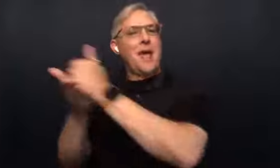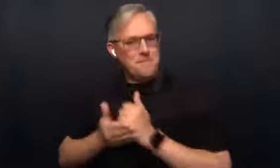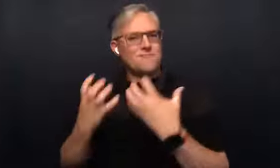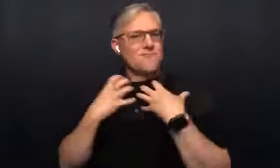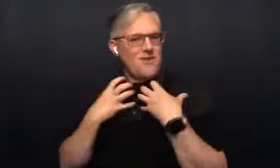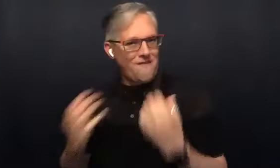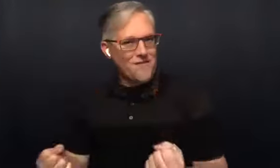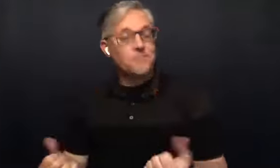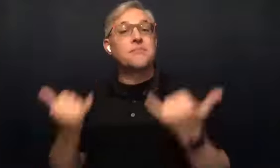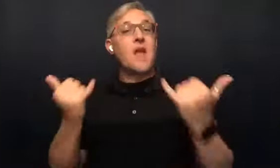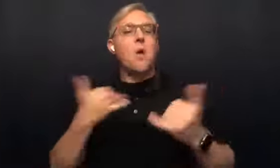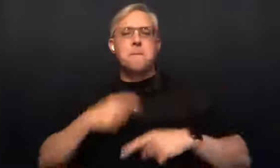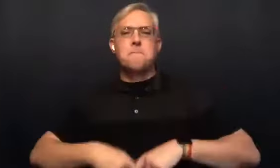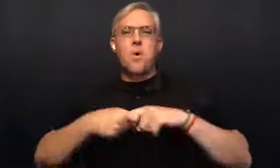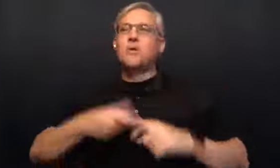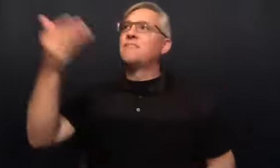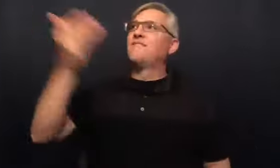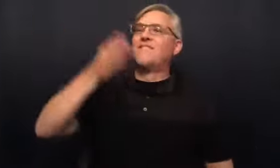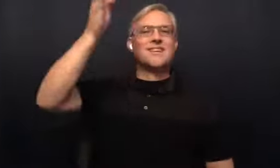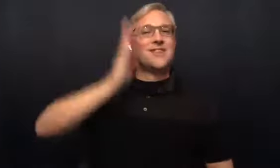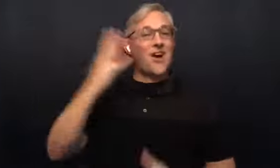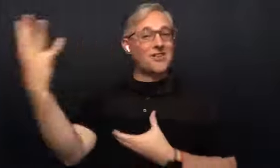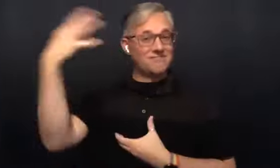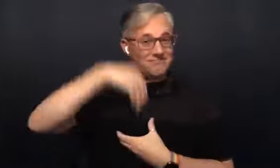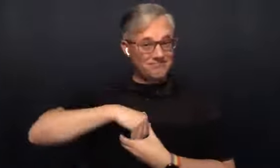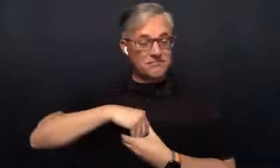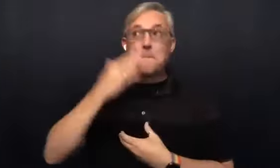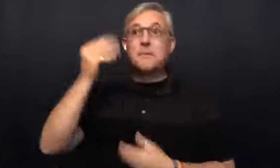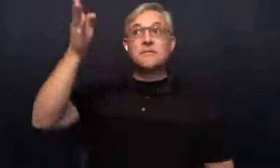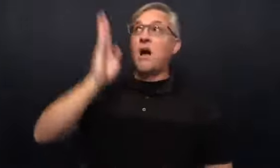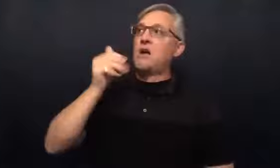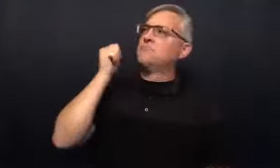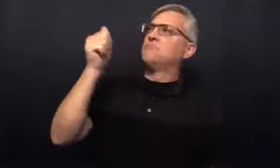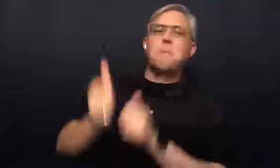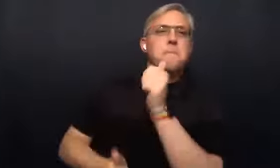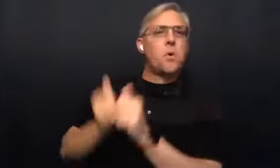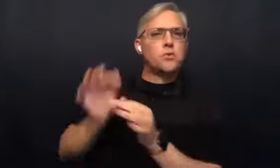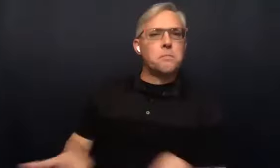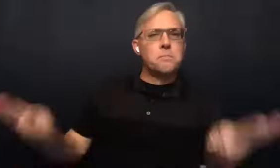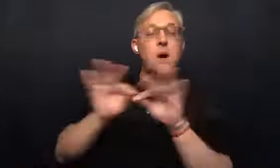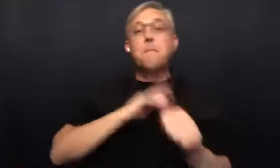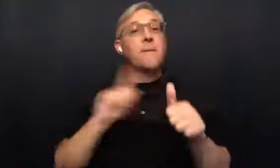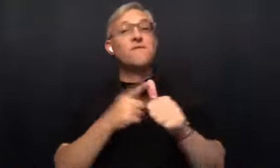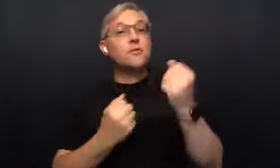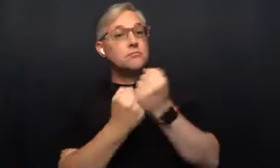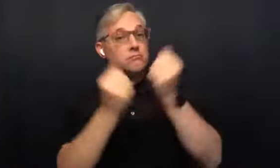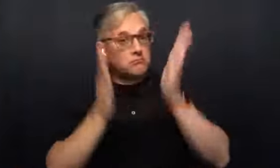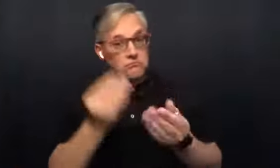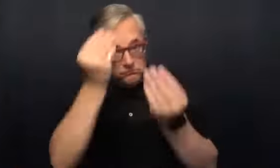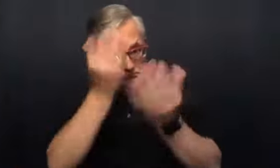God into this talk because God is the most important thing. My first sponsor said, Catherine, the right order of things is